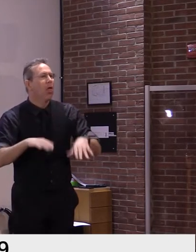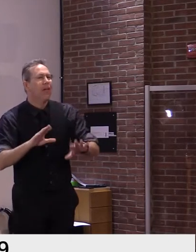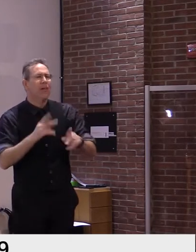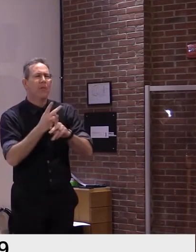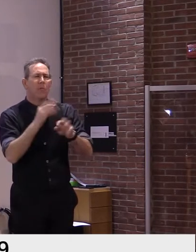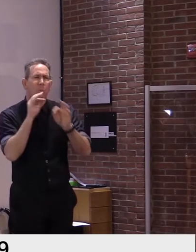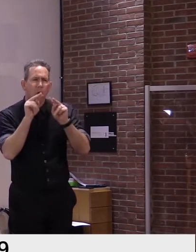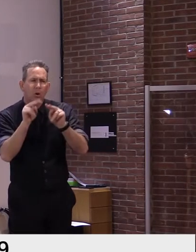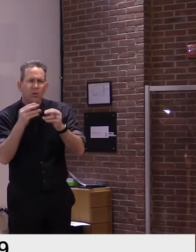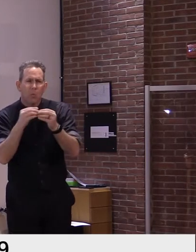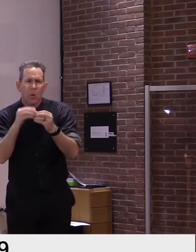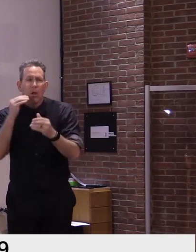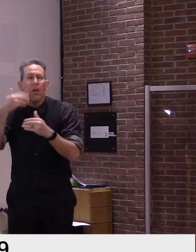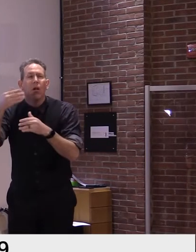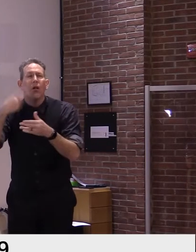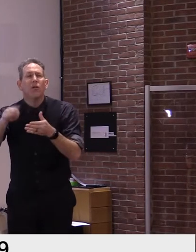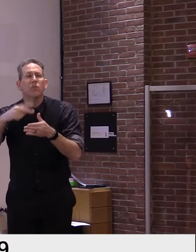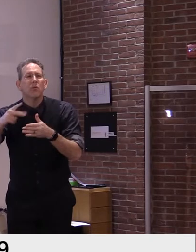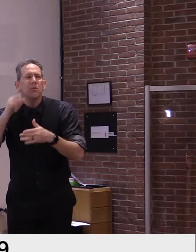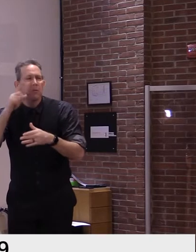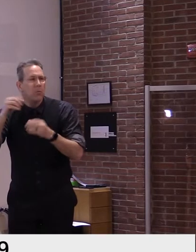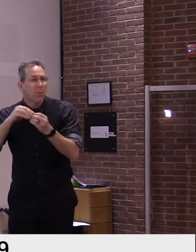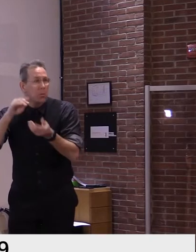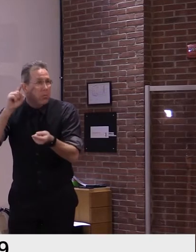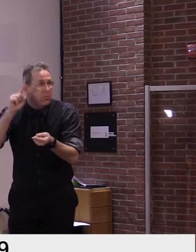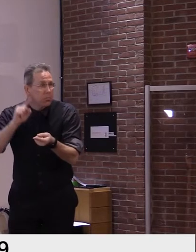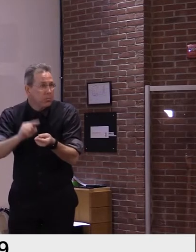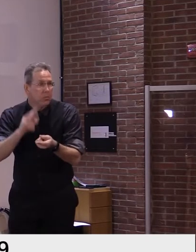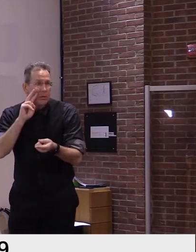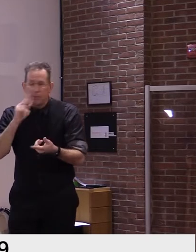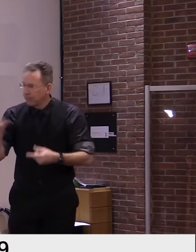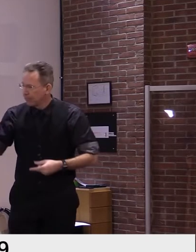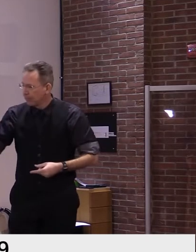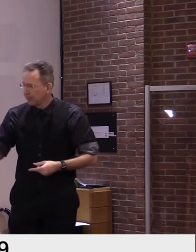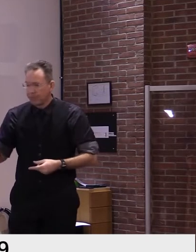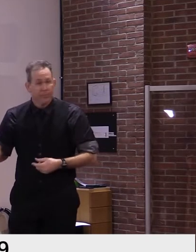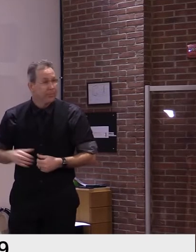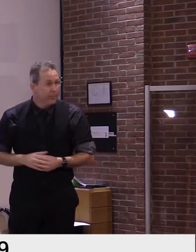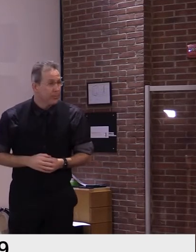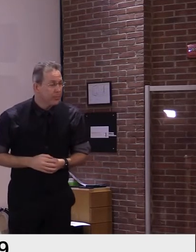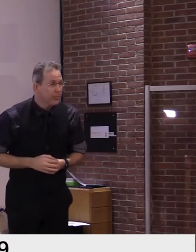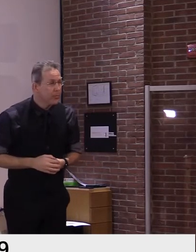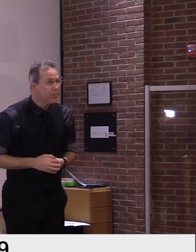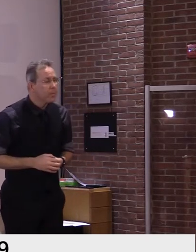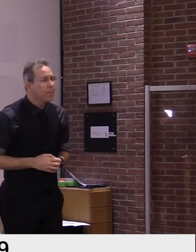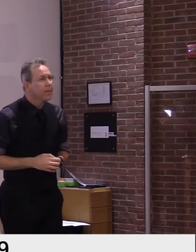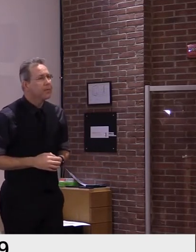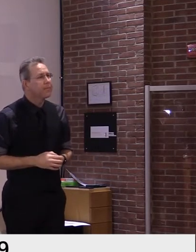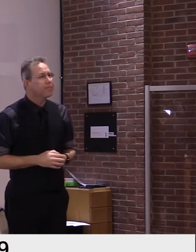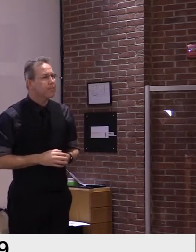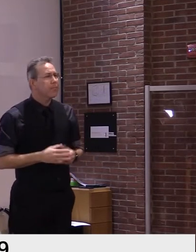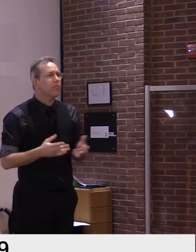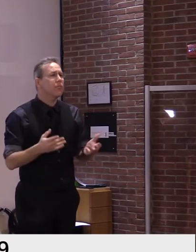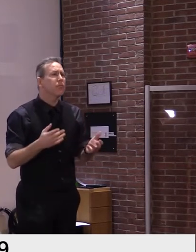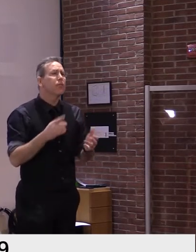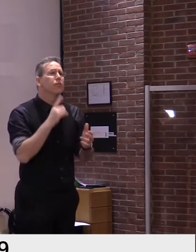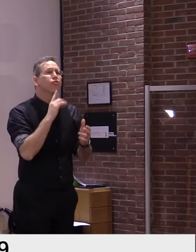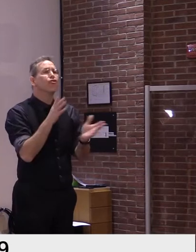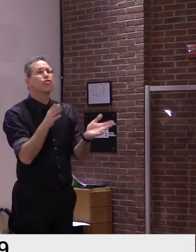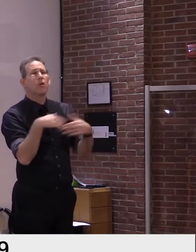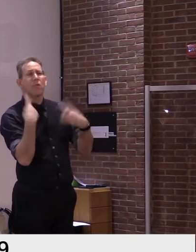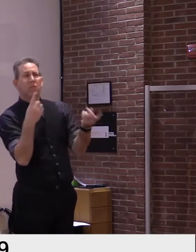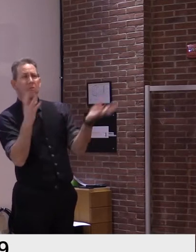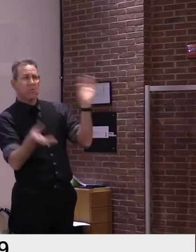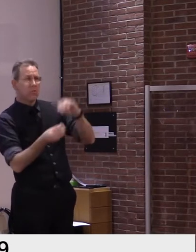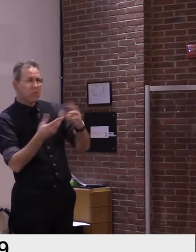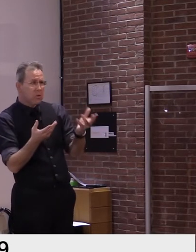is a temporary slowdown or if, in fact, cases have stalled, we do see that the numbers have started to bend back down over the